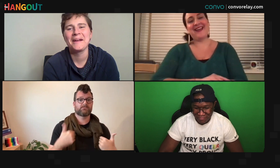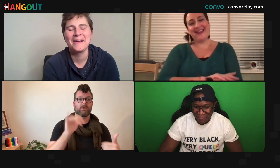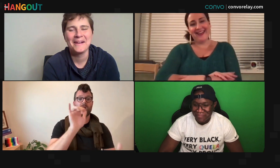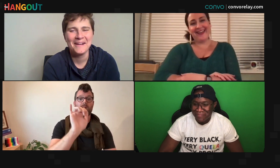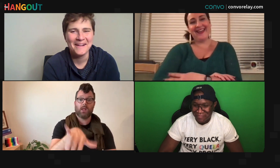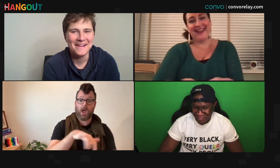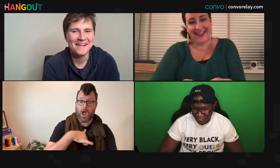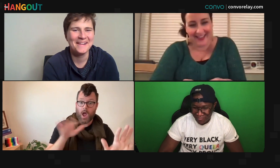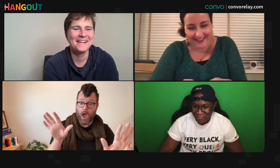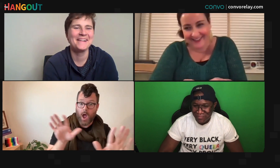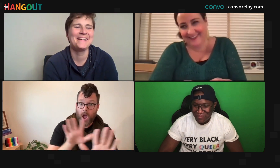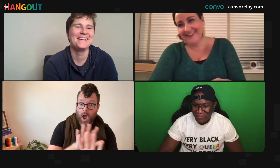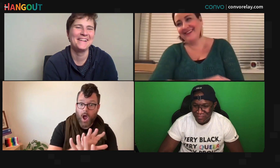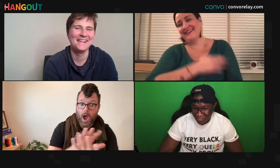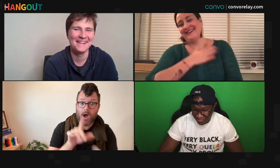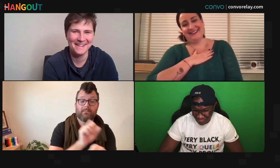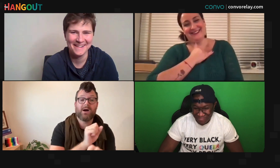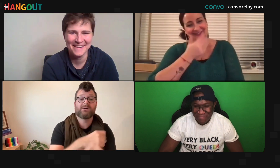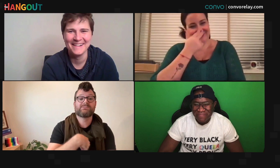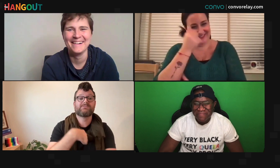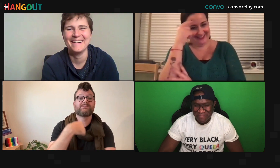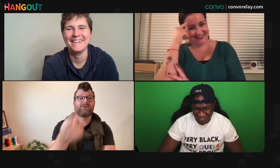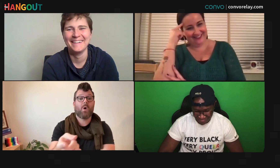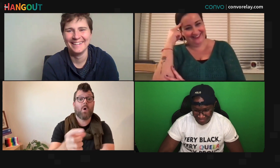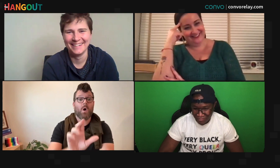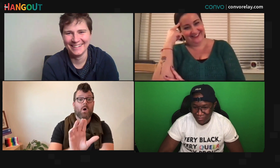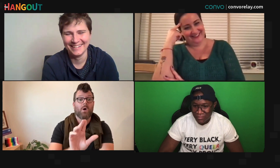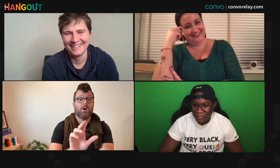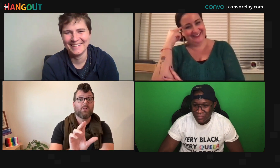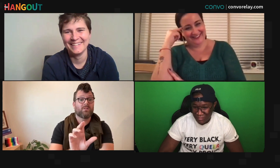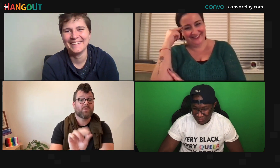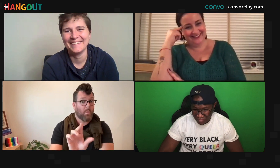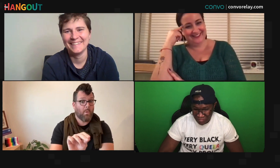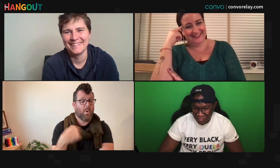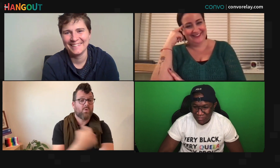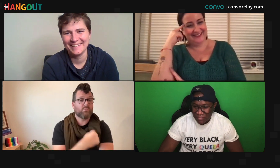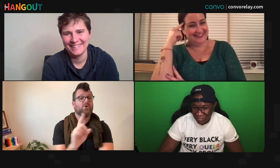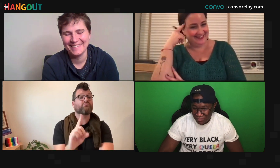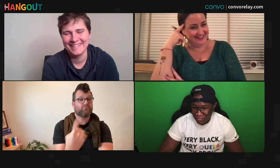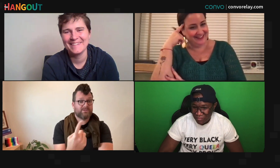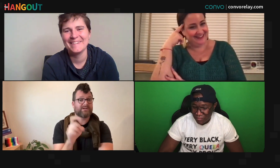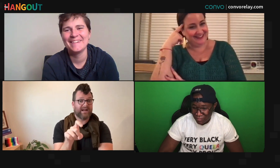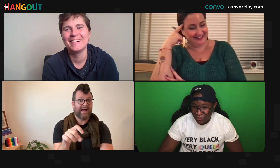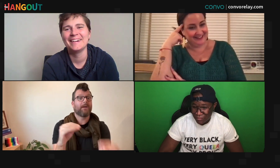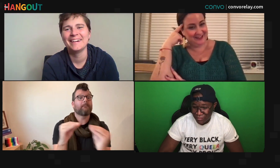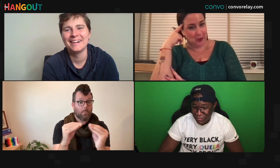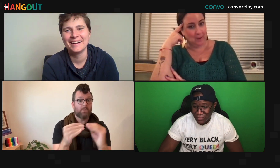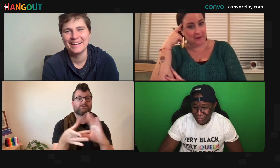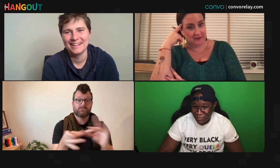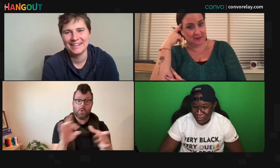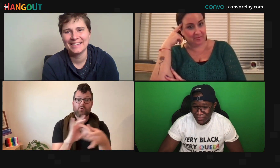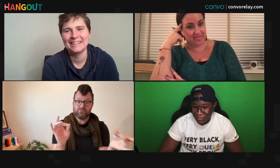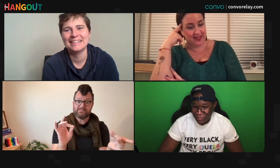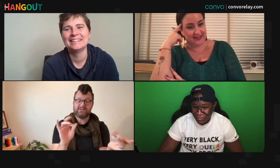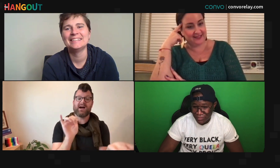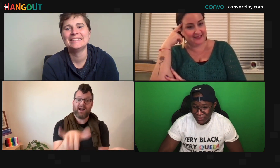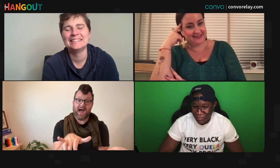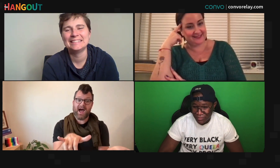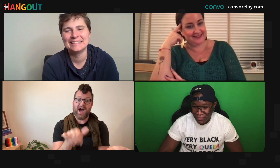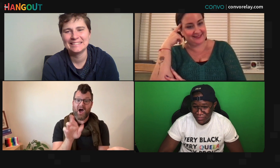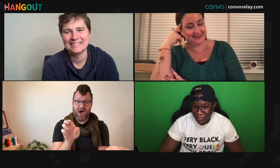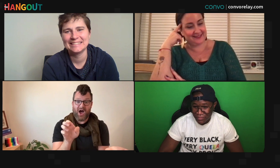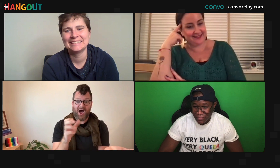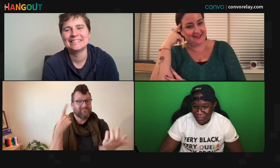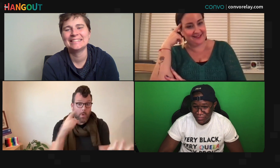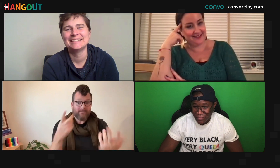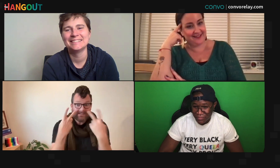animals. And I said, oh, really? And so I said, no, we